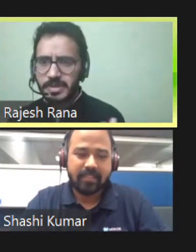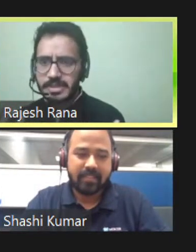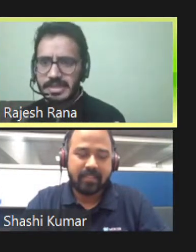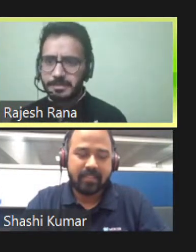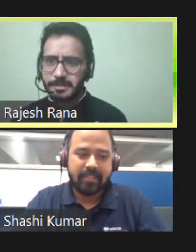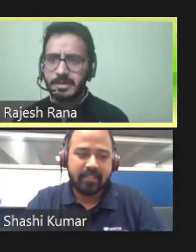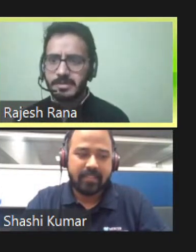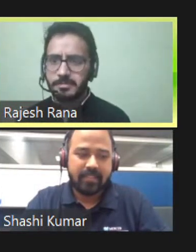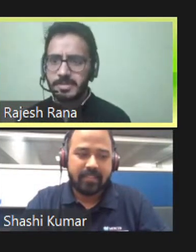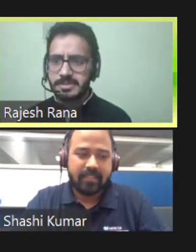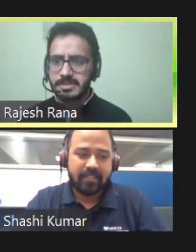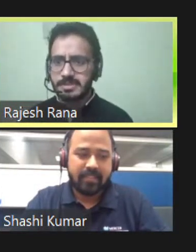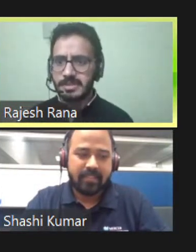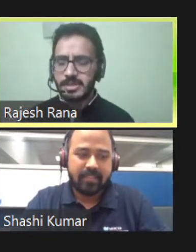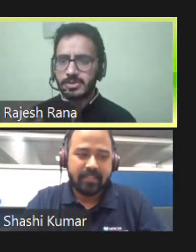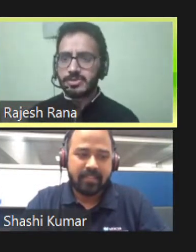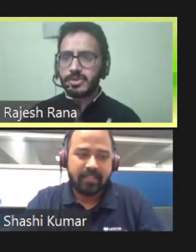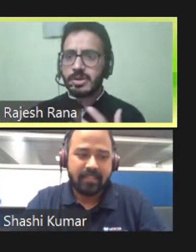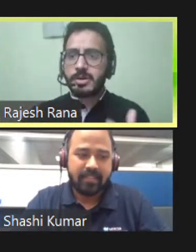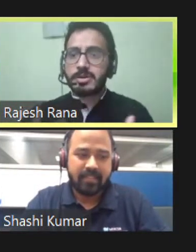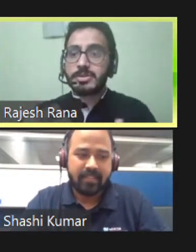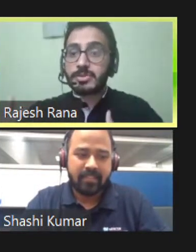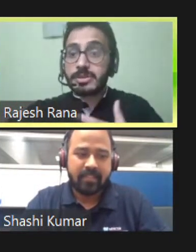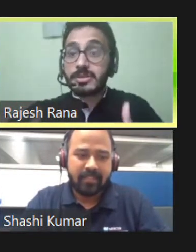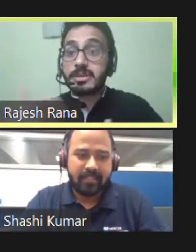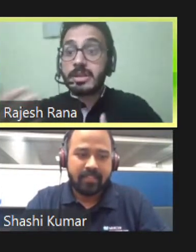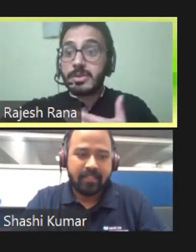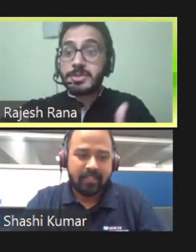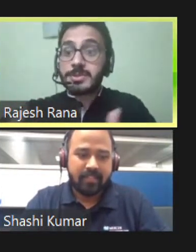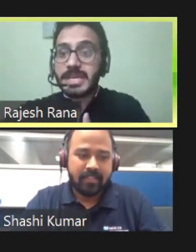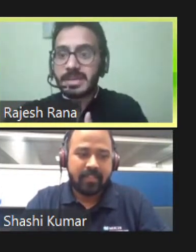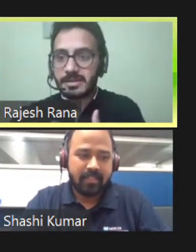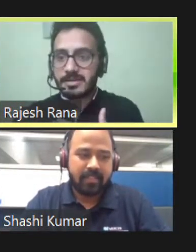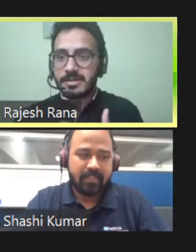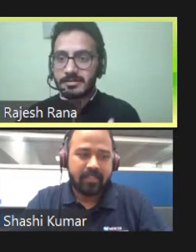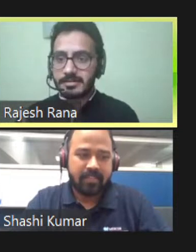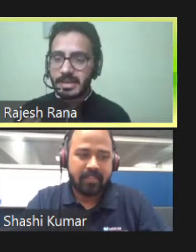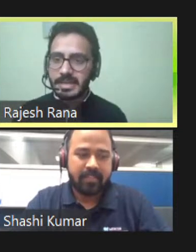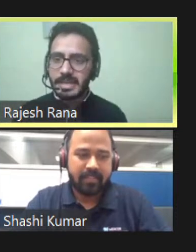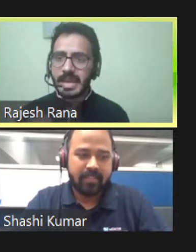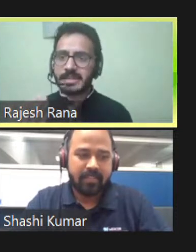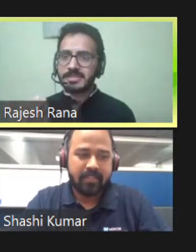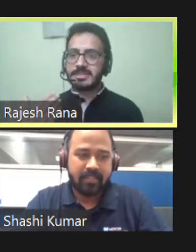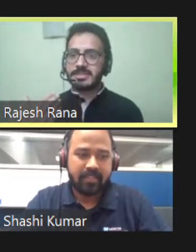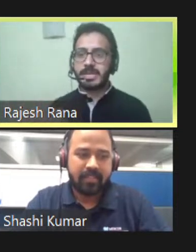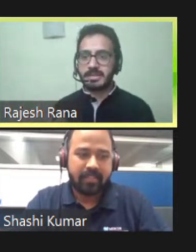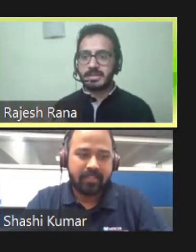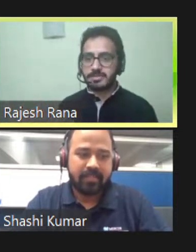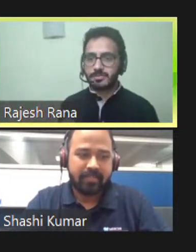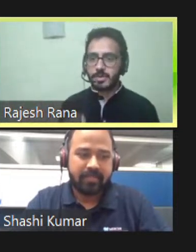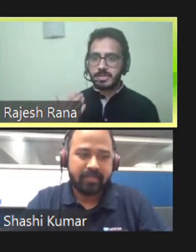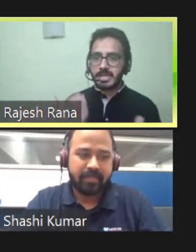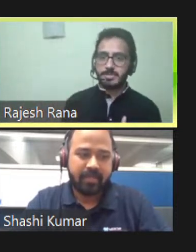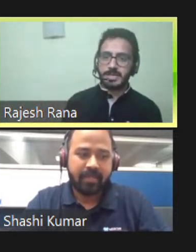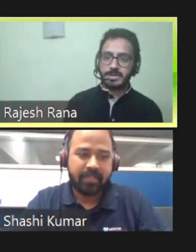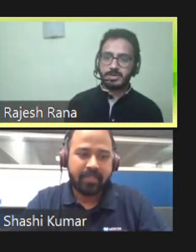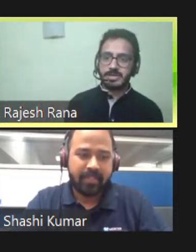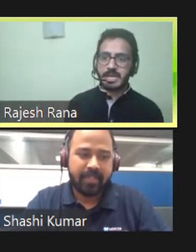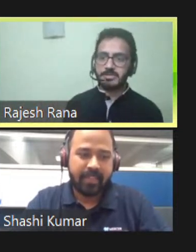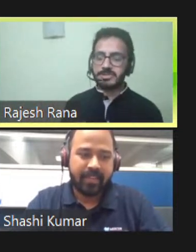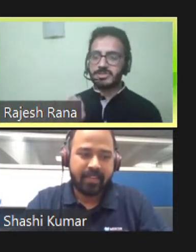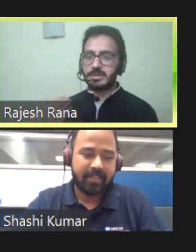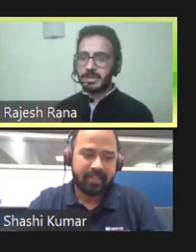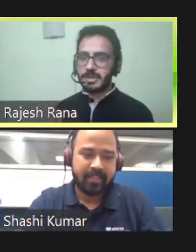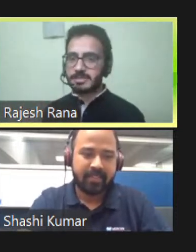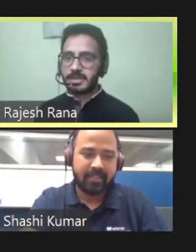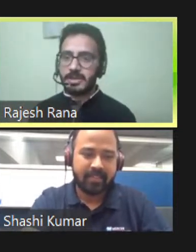trained one deaf person to talk to speak, right? And the journey begins. From that particular